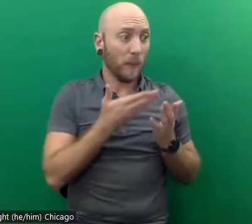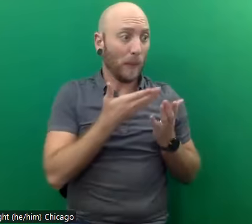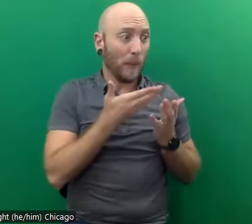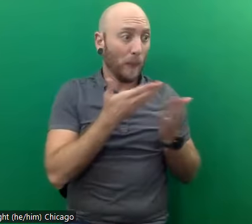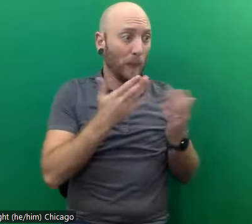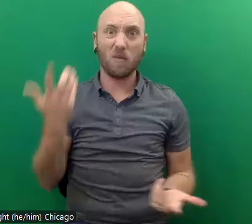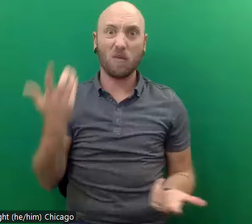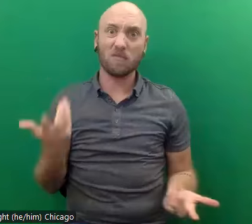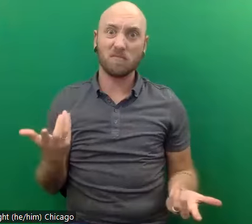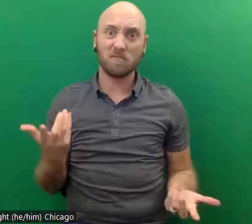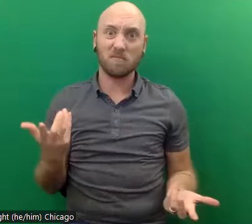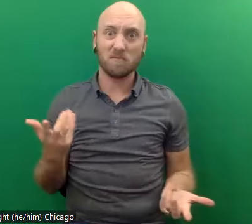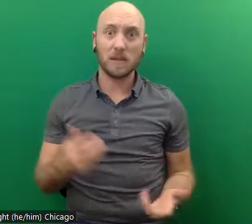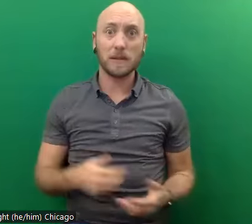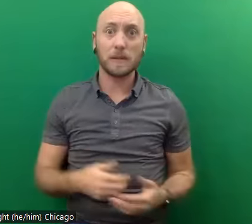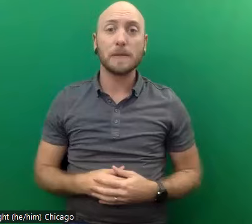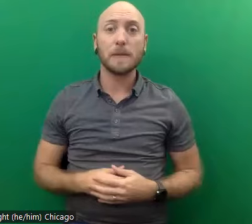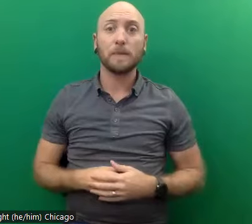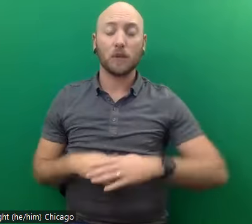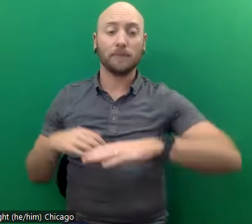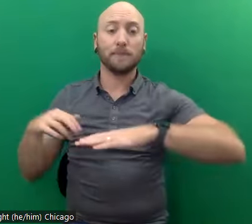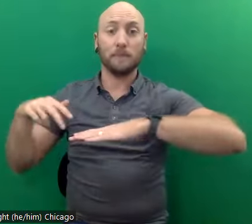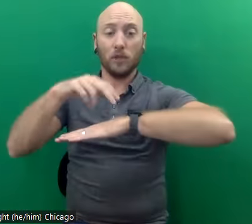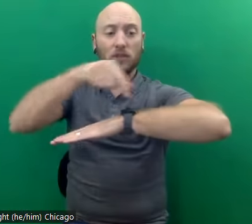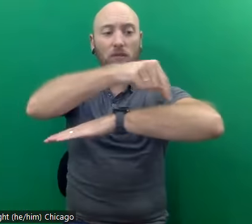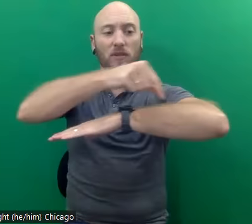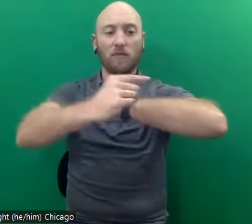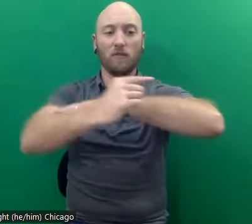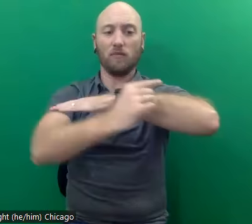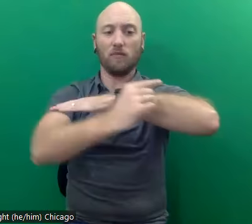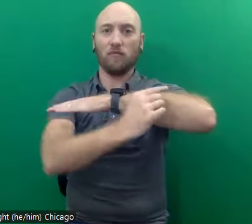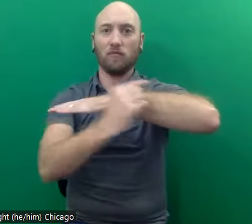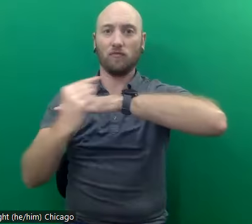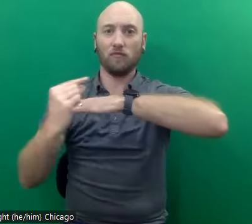So I climb over that bridge, over the guardrail, and over the and